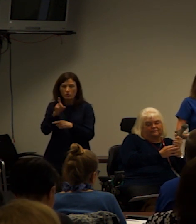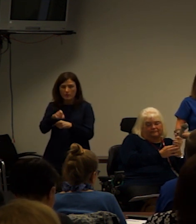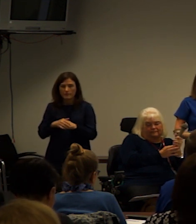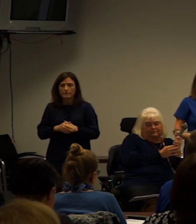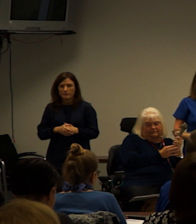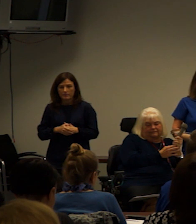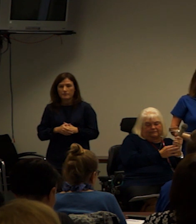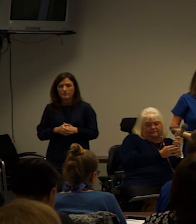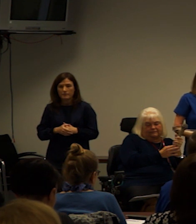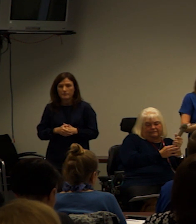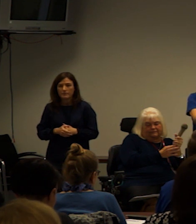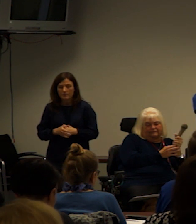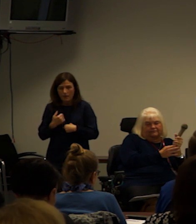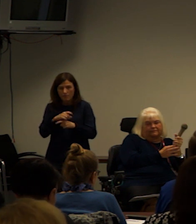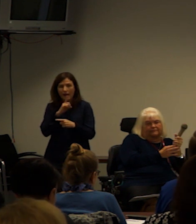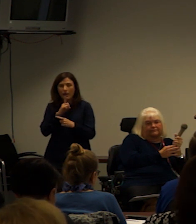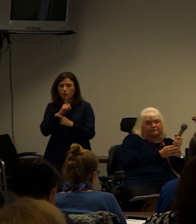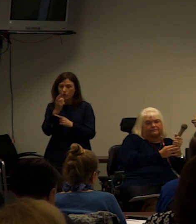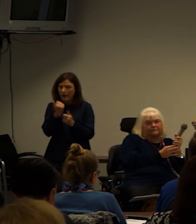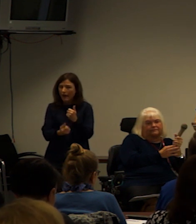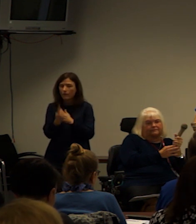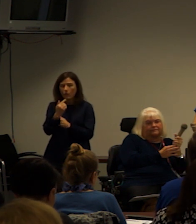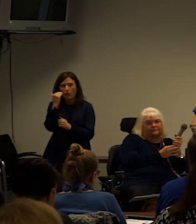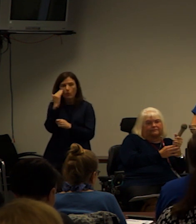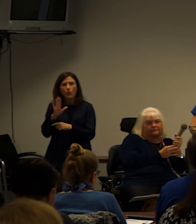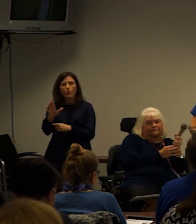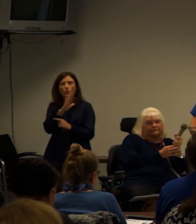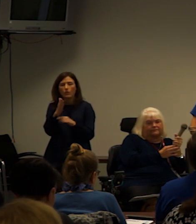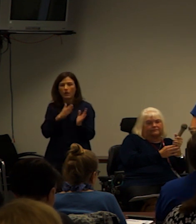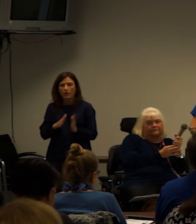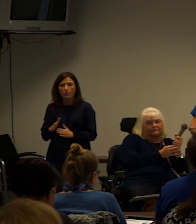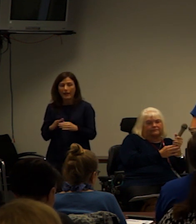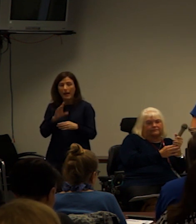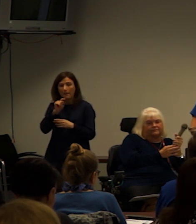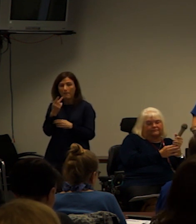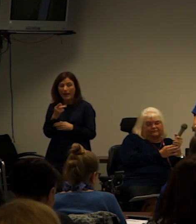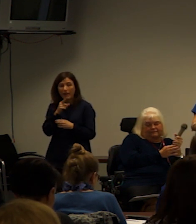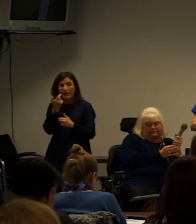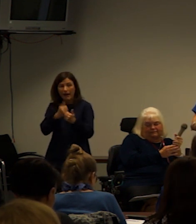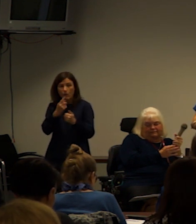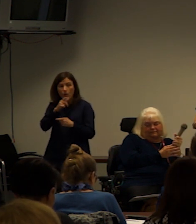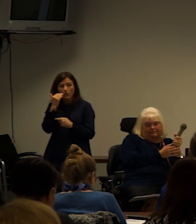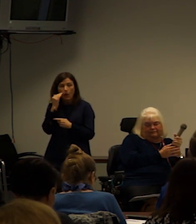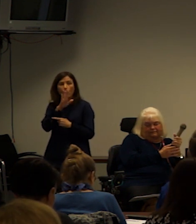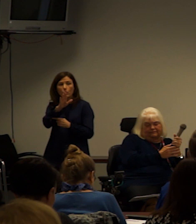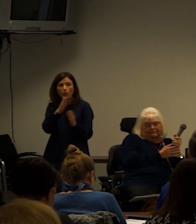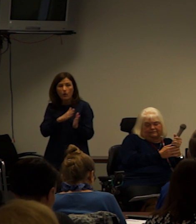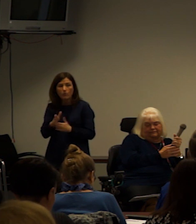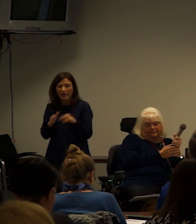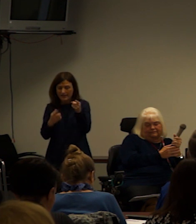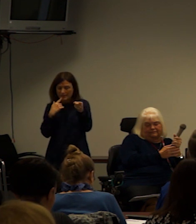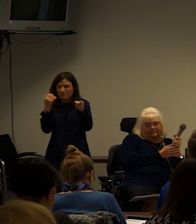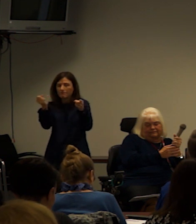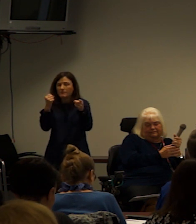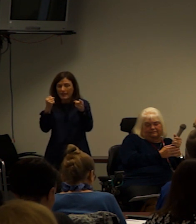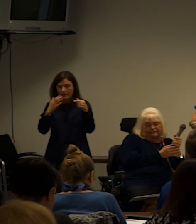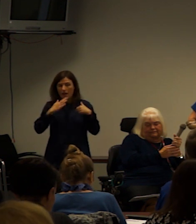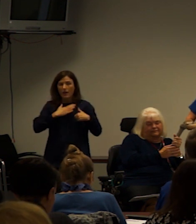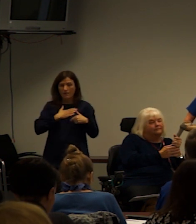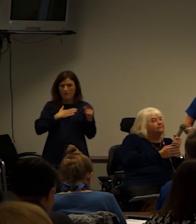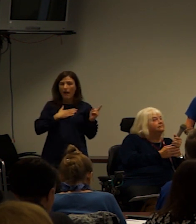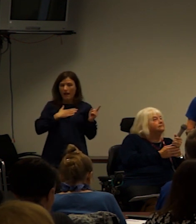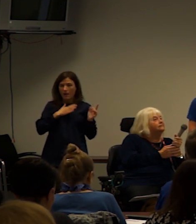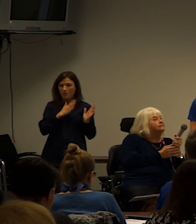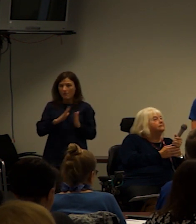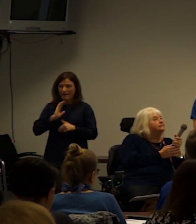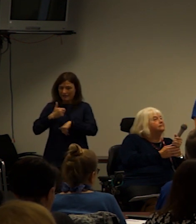sure everybody knows your plan. Beth, does anybody else know what your plan is? Okay. So I have a plan in place at home, and I have a